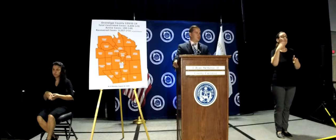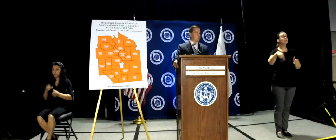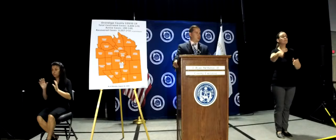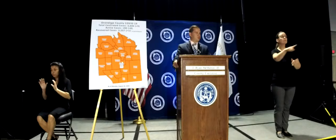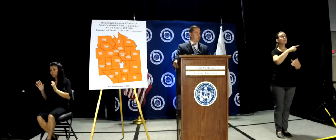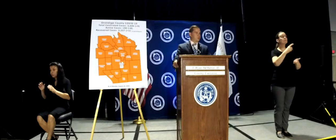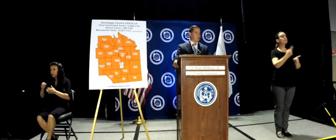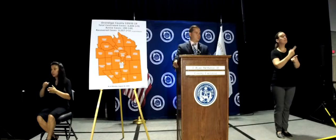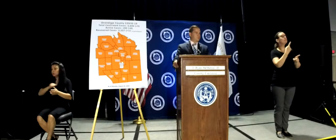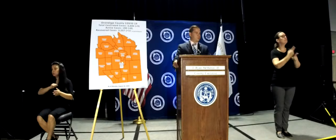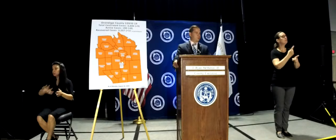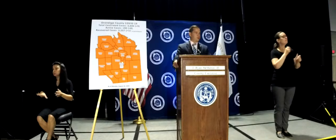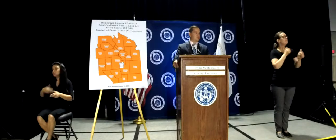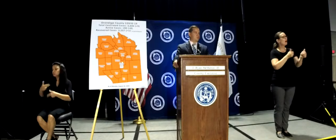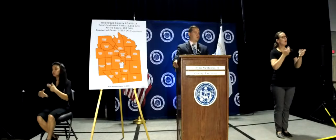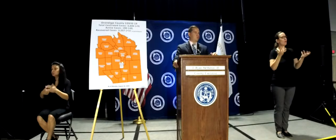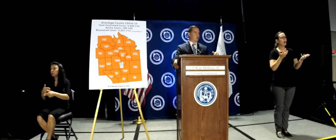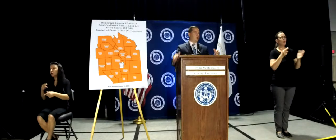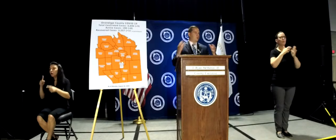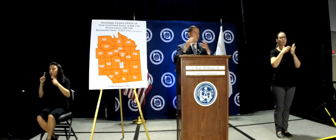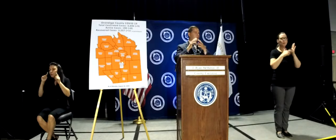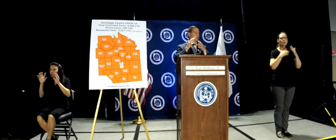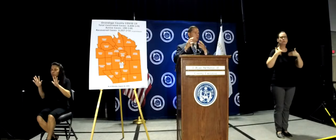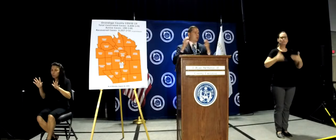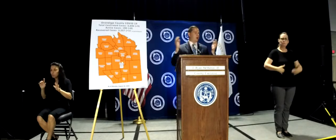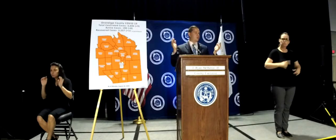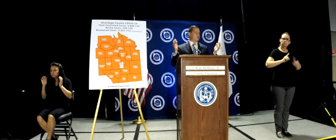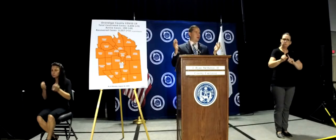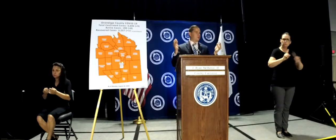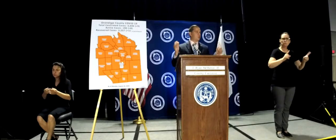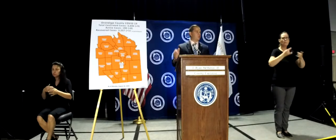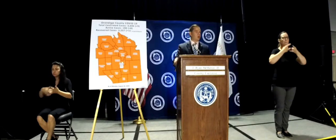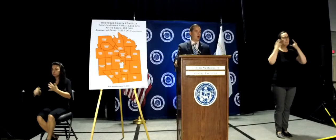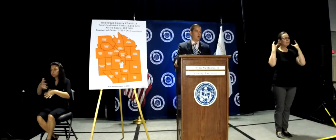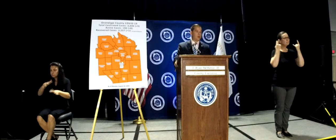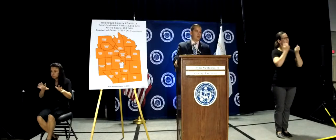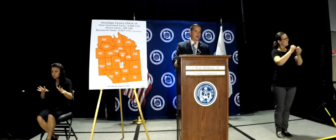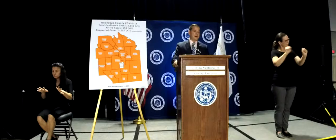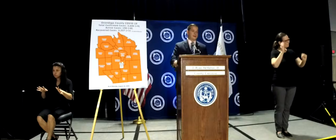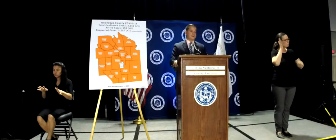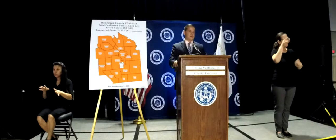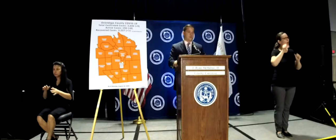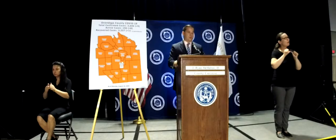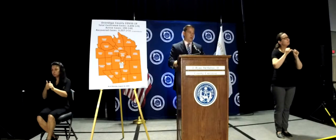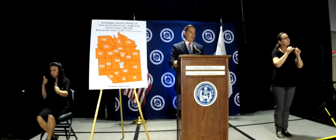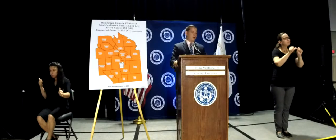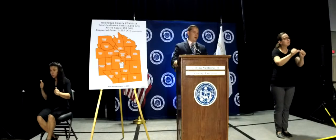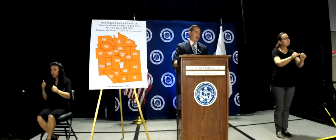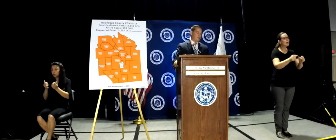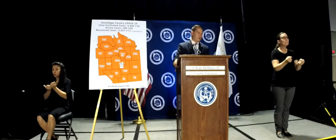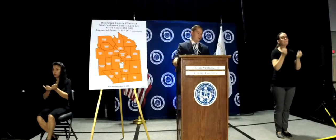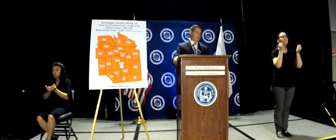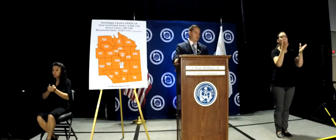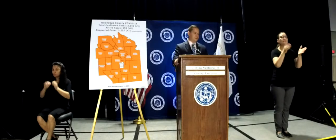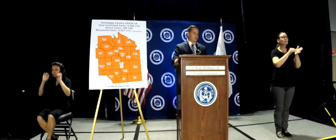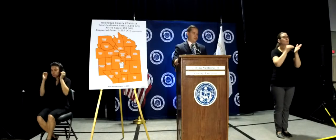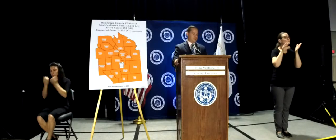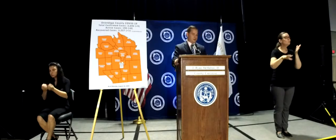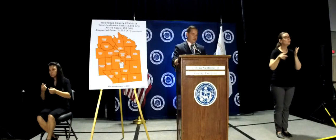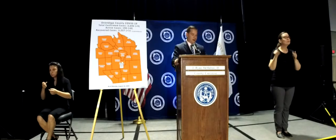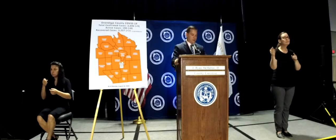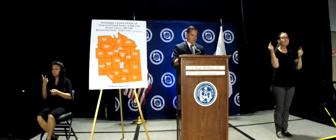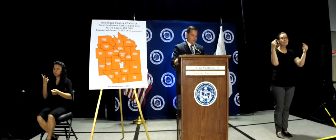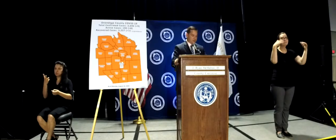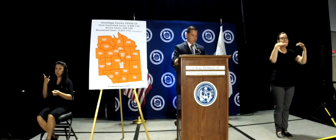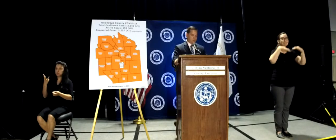the safest place for them to be because of where we are with this virus overall. So if we know they don't have